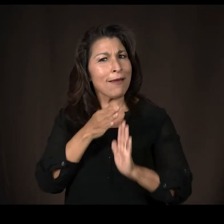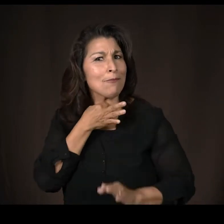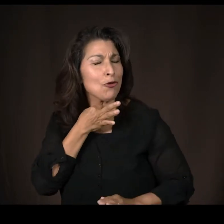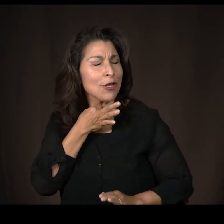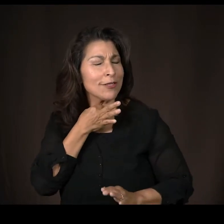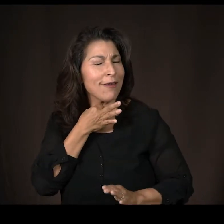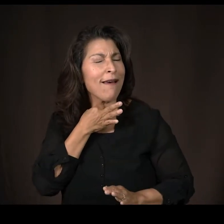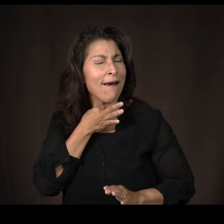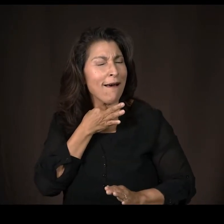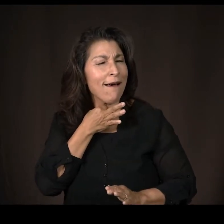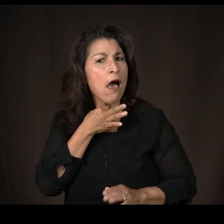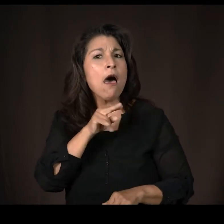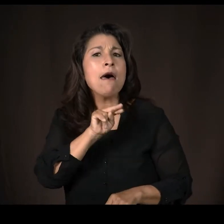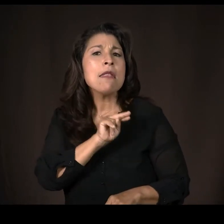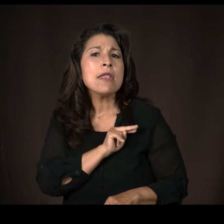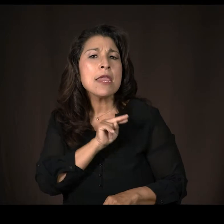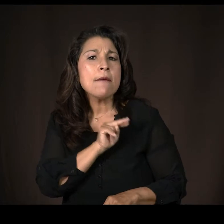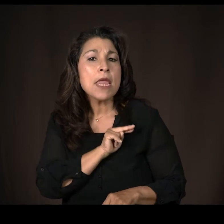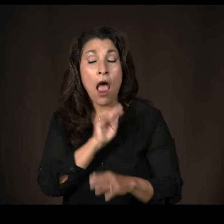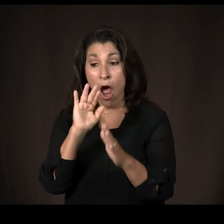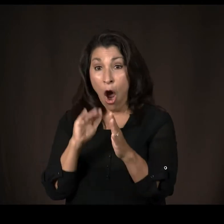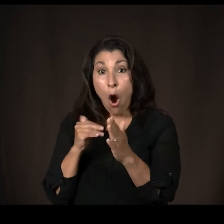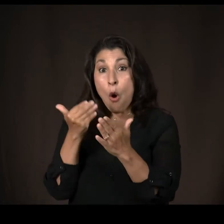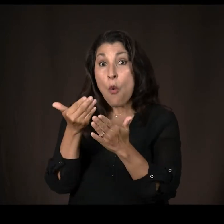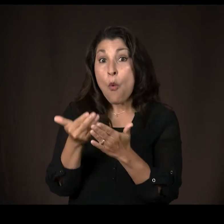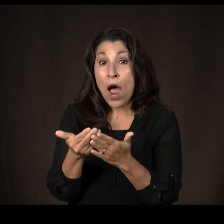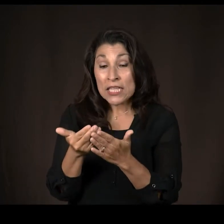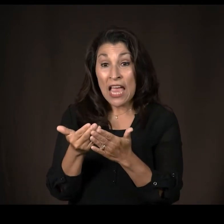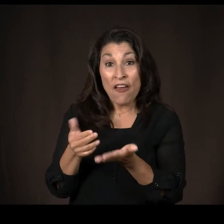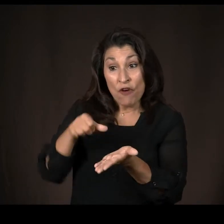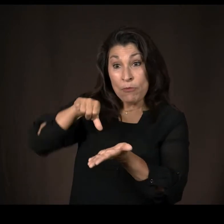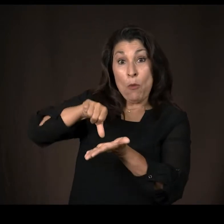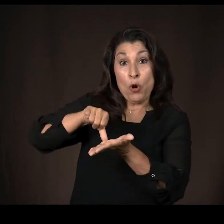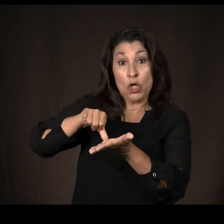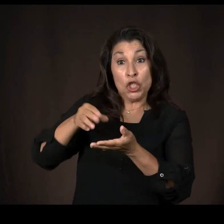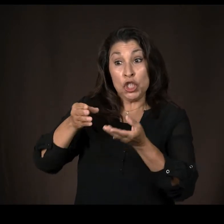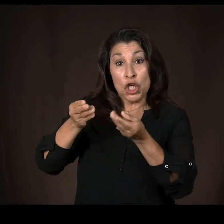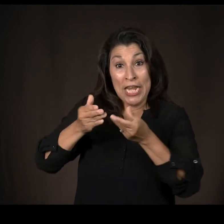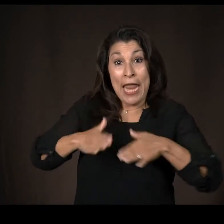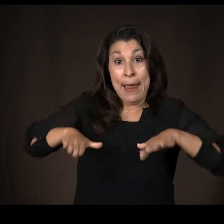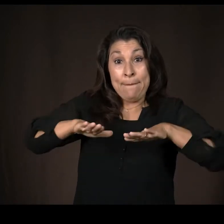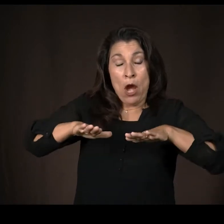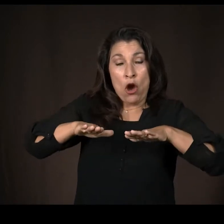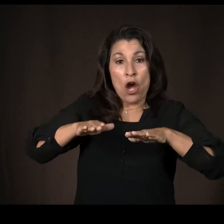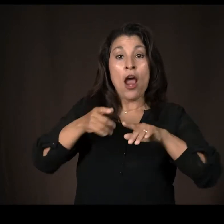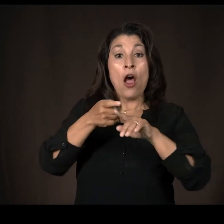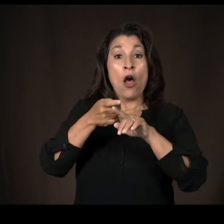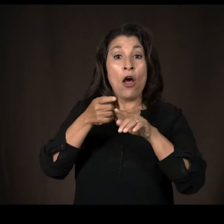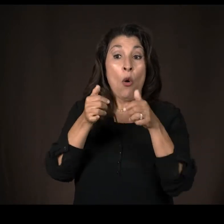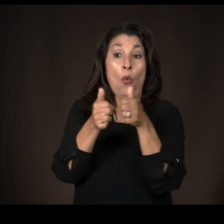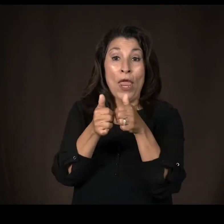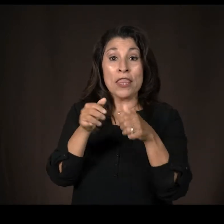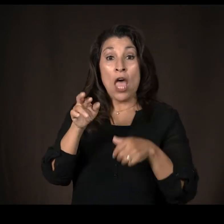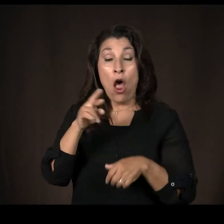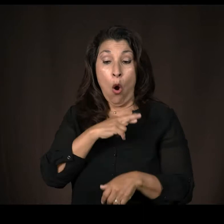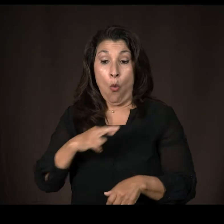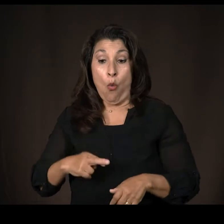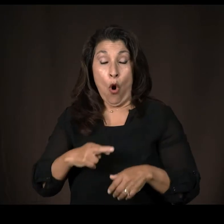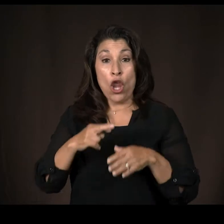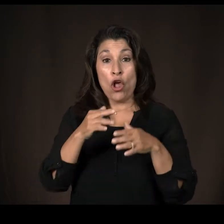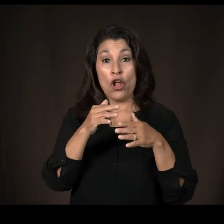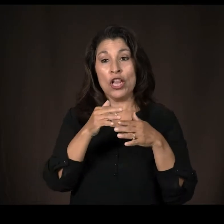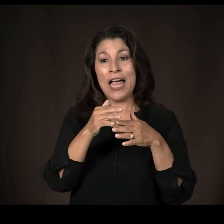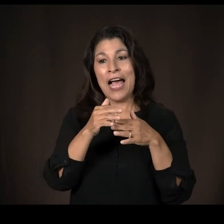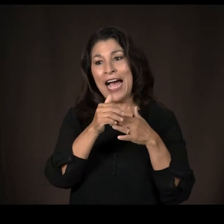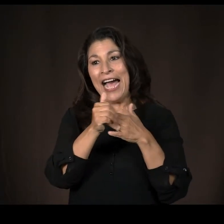this. Nehemiah arrives from the Persian Empire with a royal escort. He gets